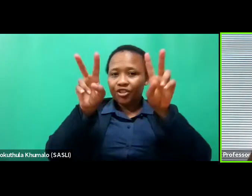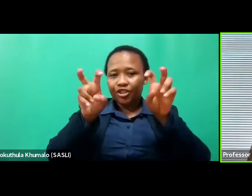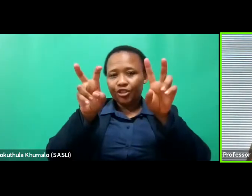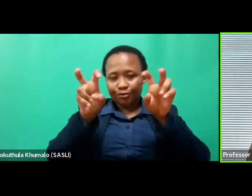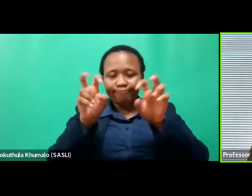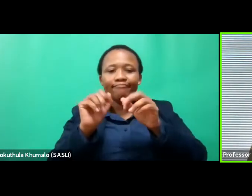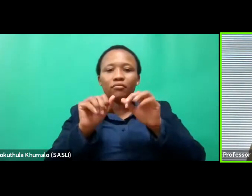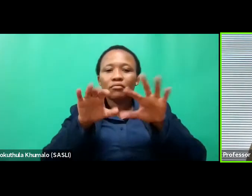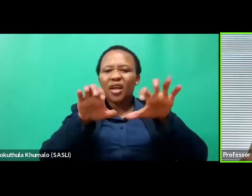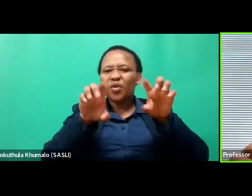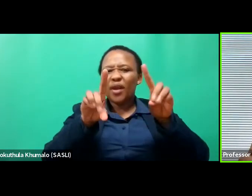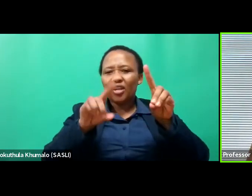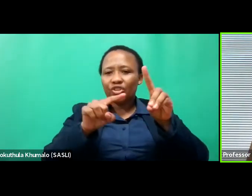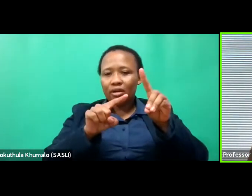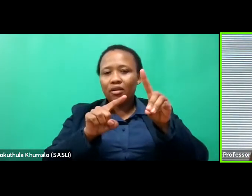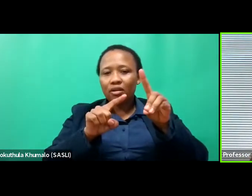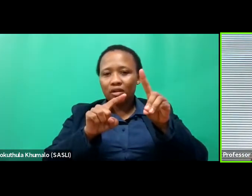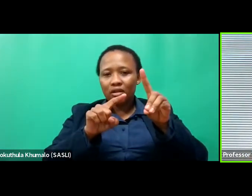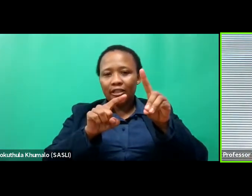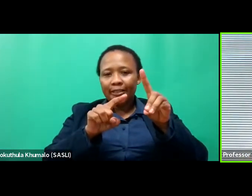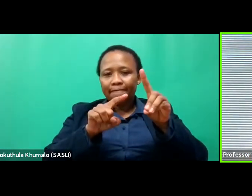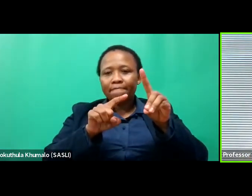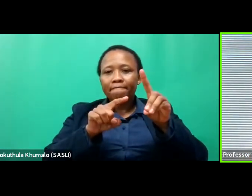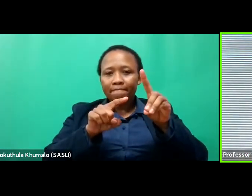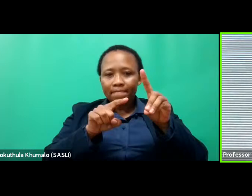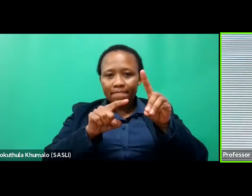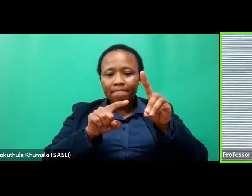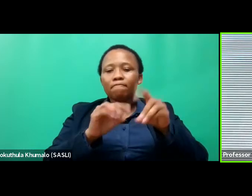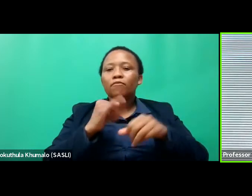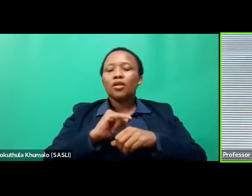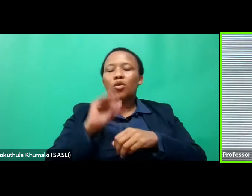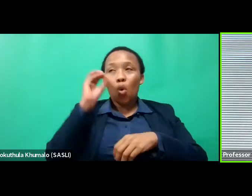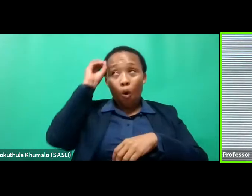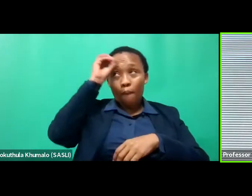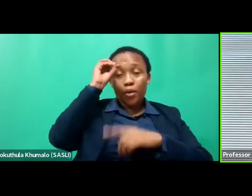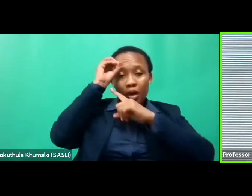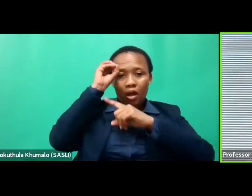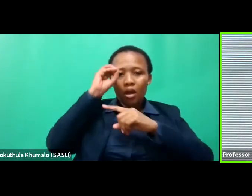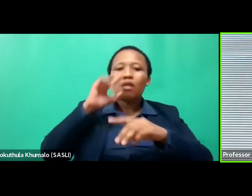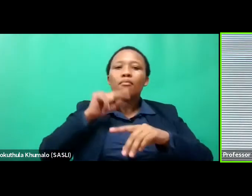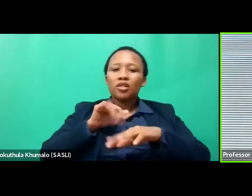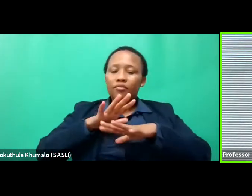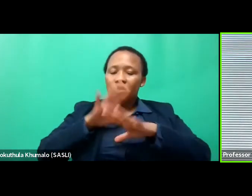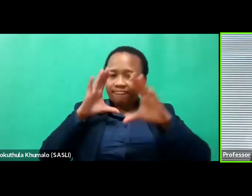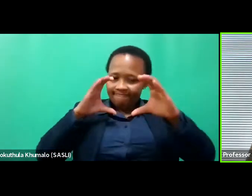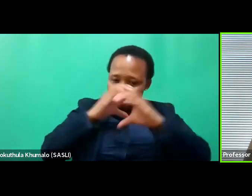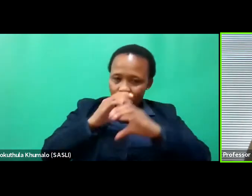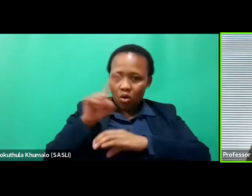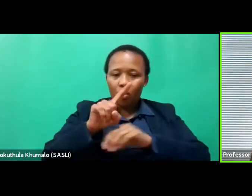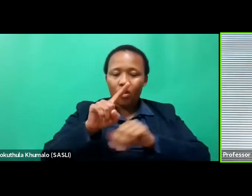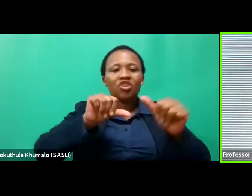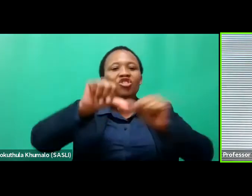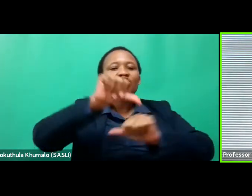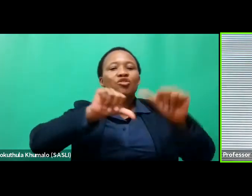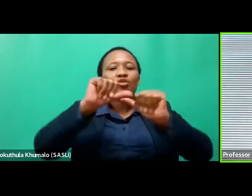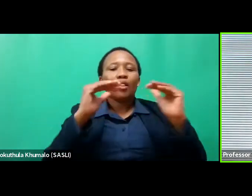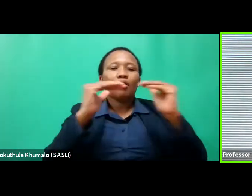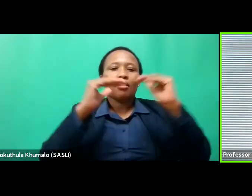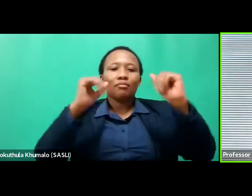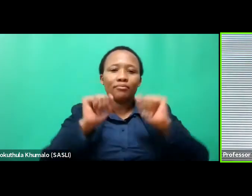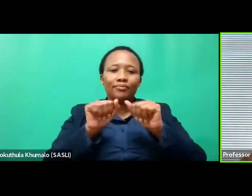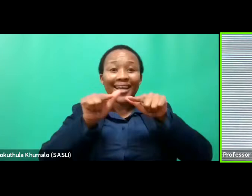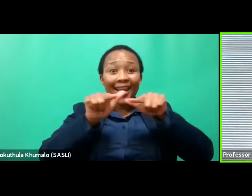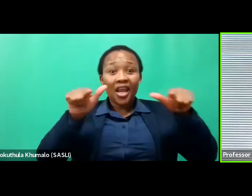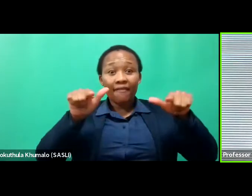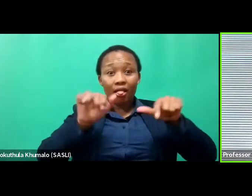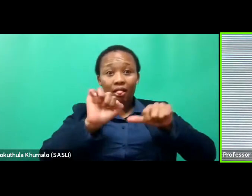the narrative, in my opinion, must be based on social justice. If the level of inequality is